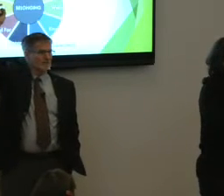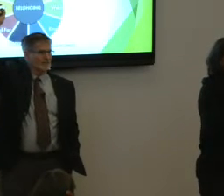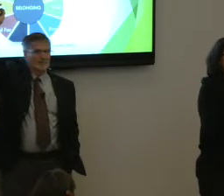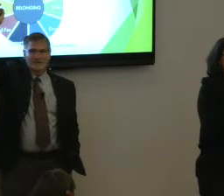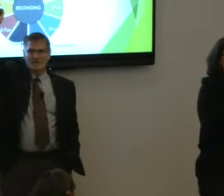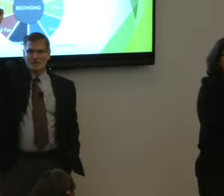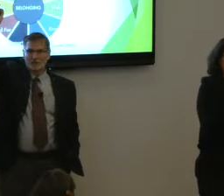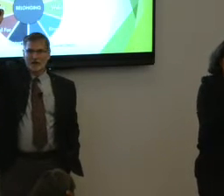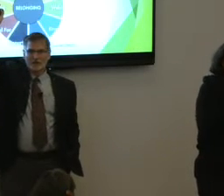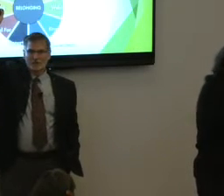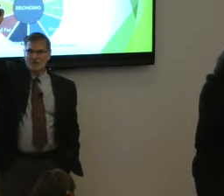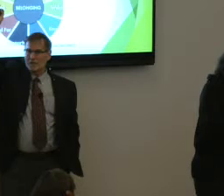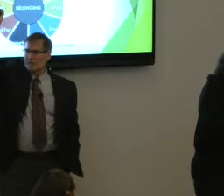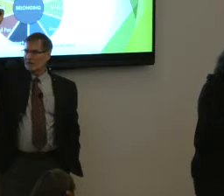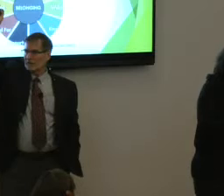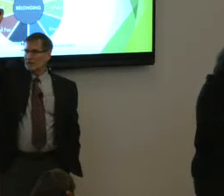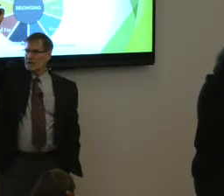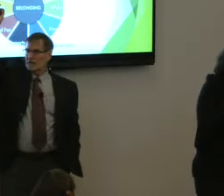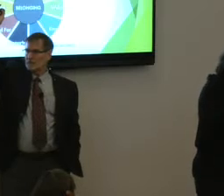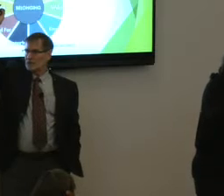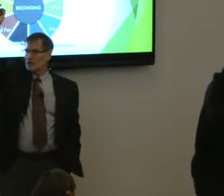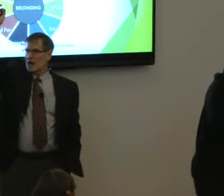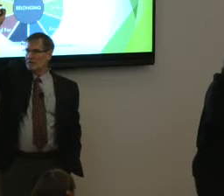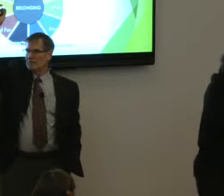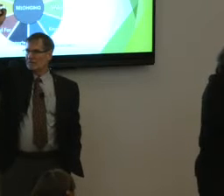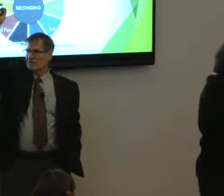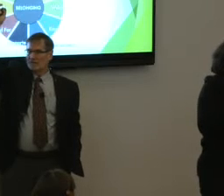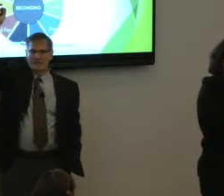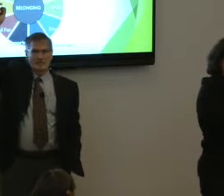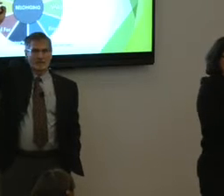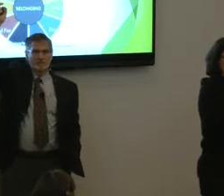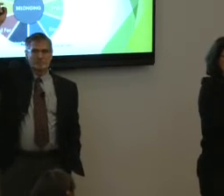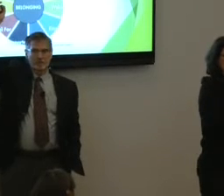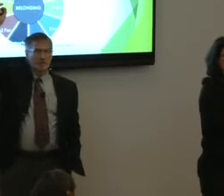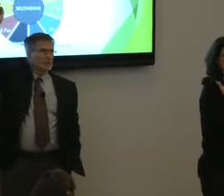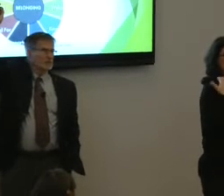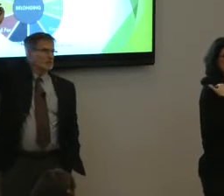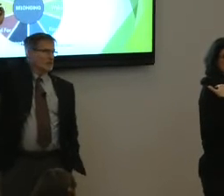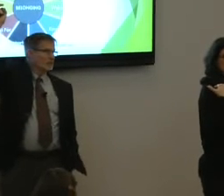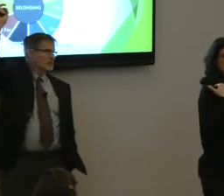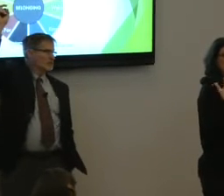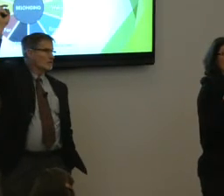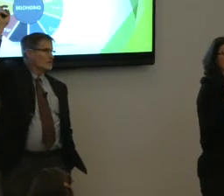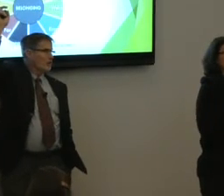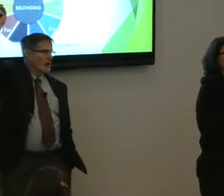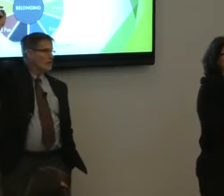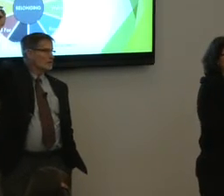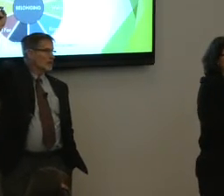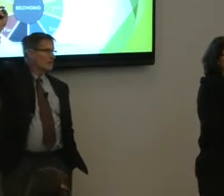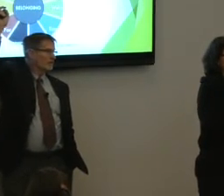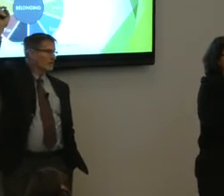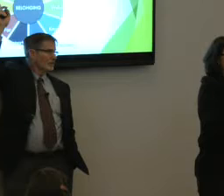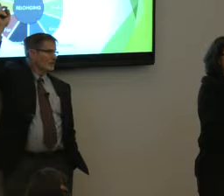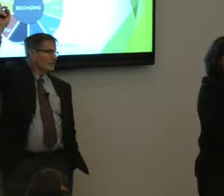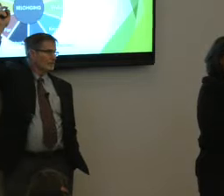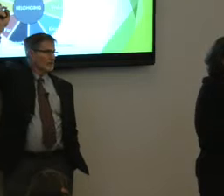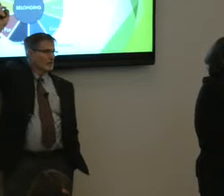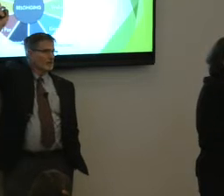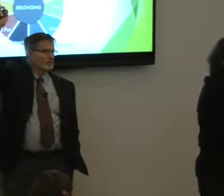out? Would you like to do something? Can we give you a job? And people with disabilities are way too